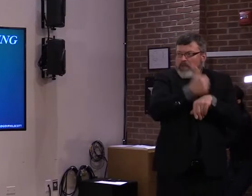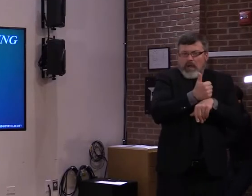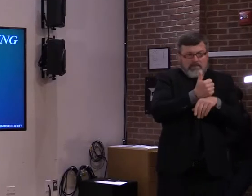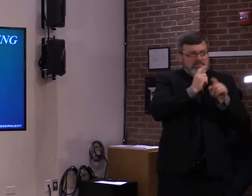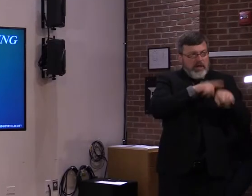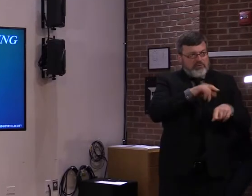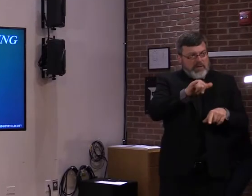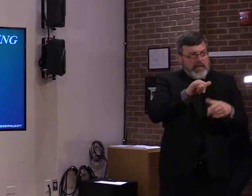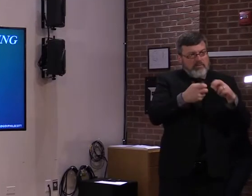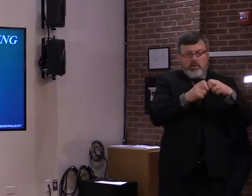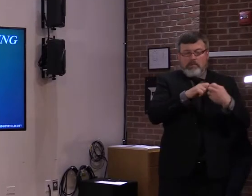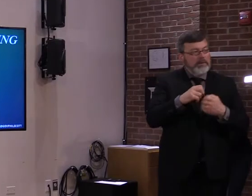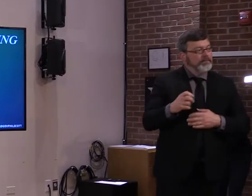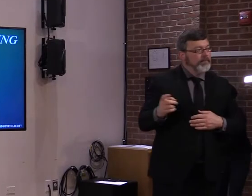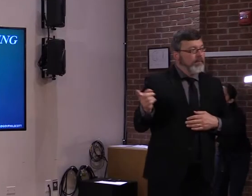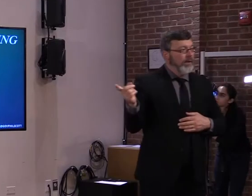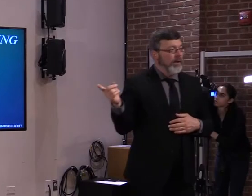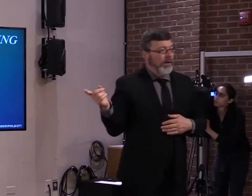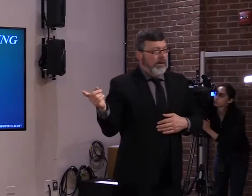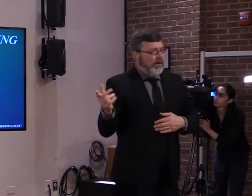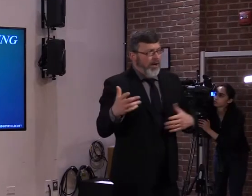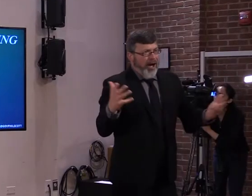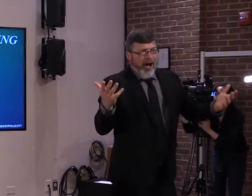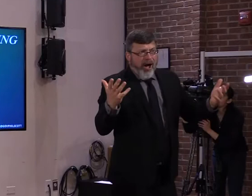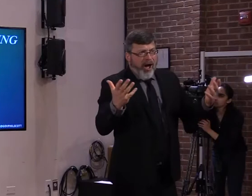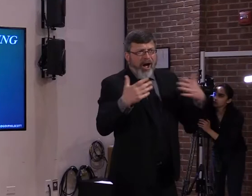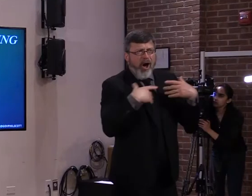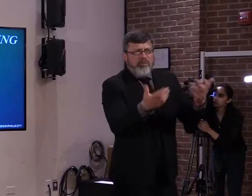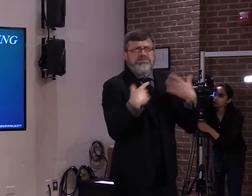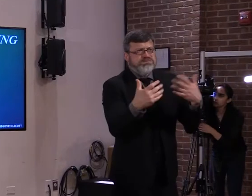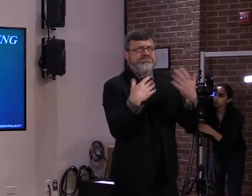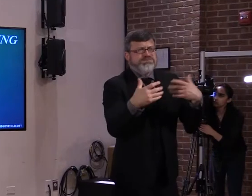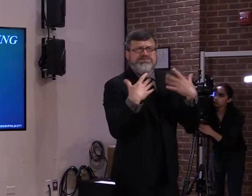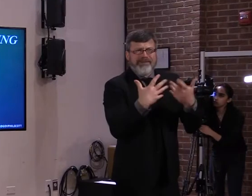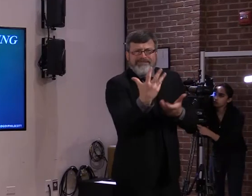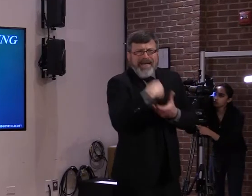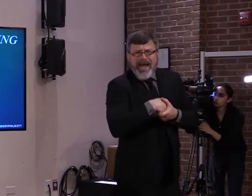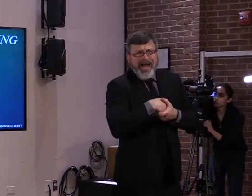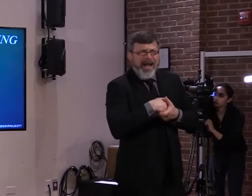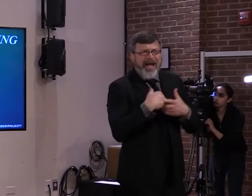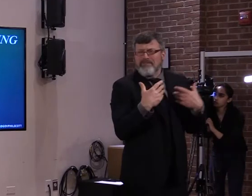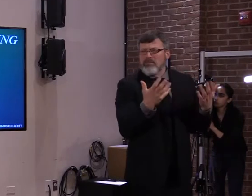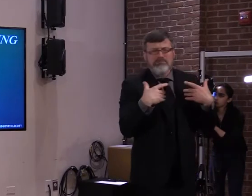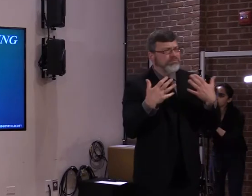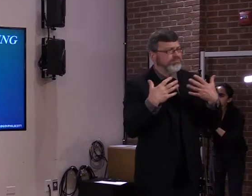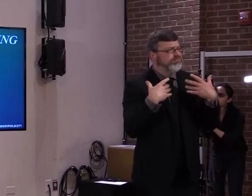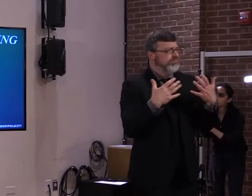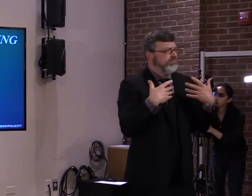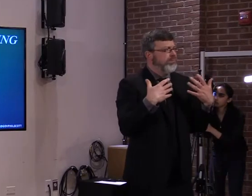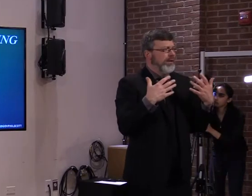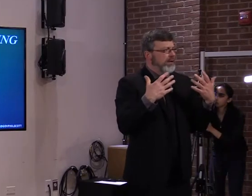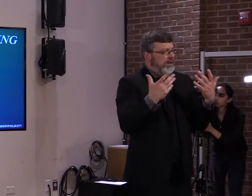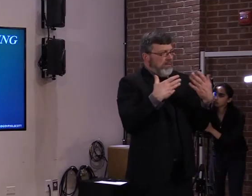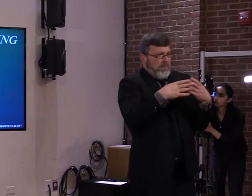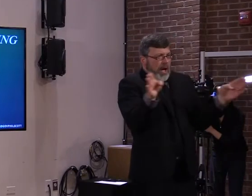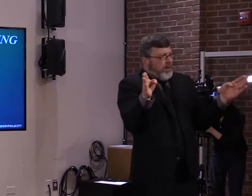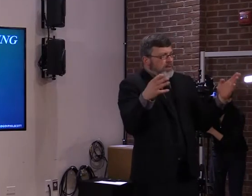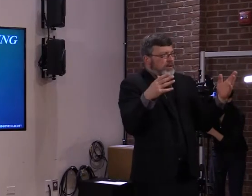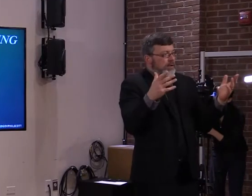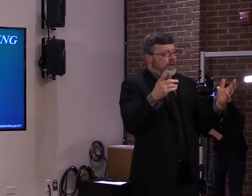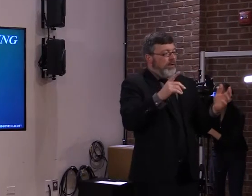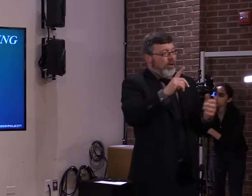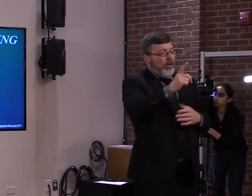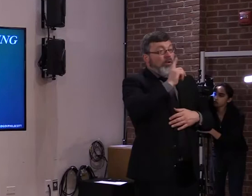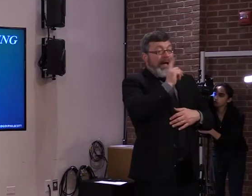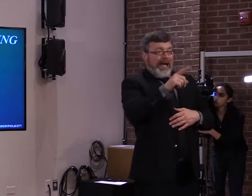the reception has been good. If you're going to build more housing, the reception is going to be good. I think the concern is how fast can we do it? And we would be,